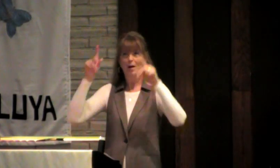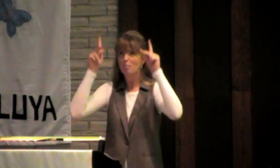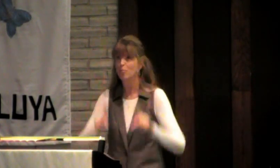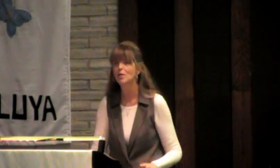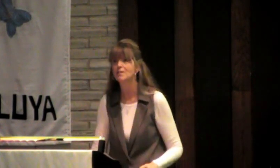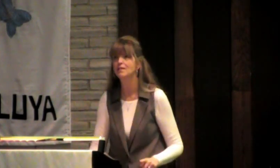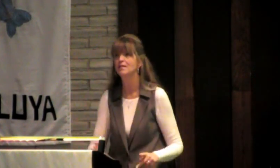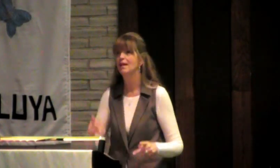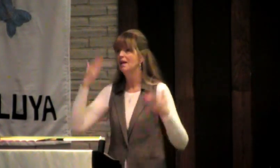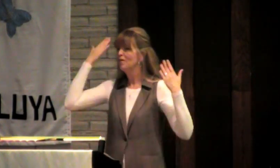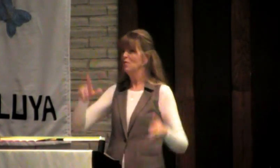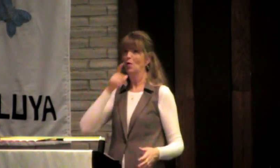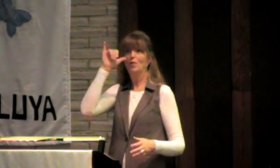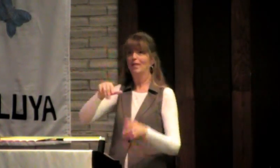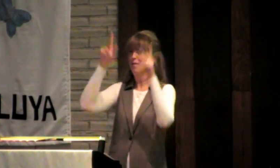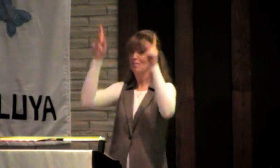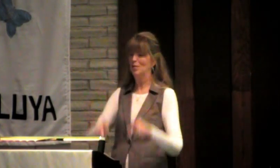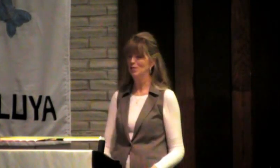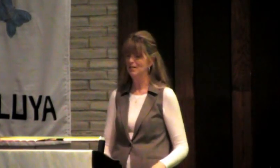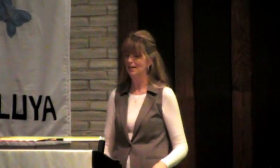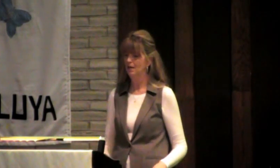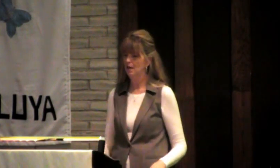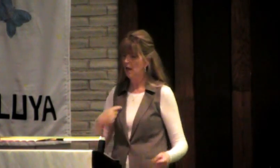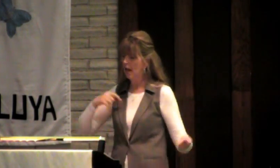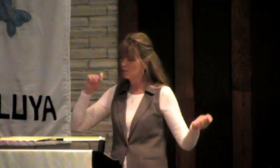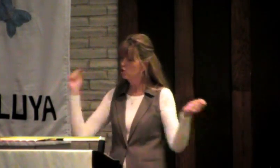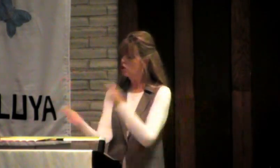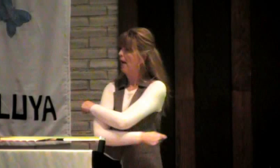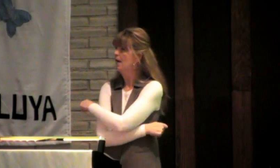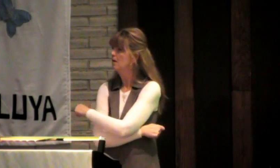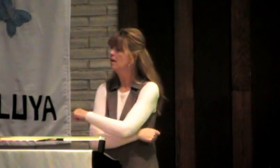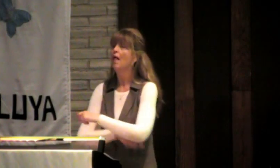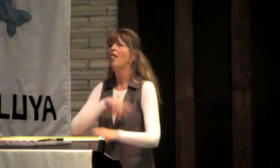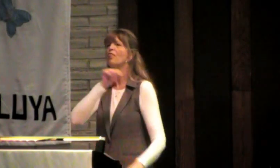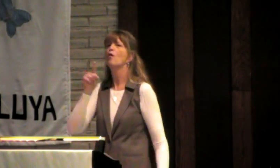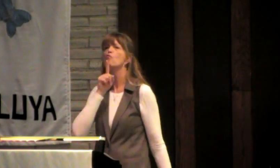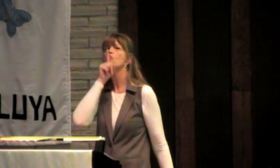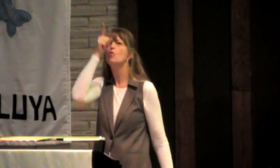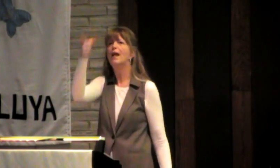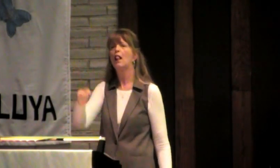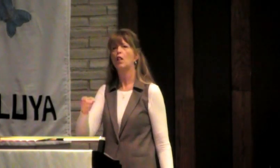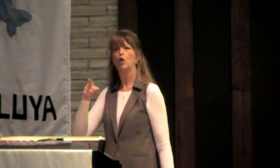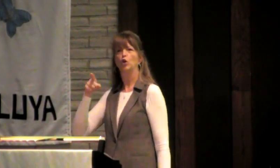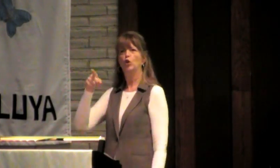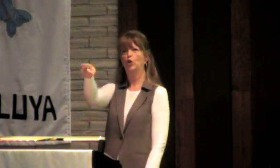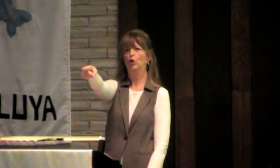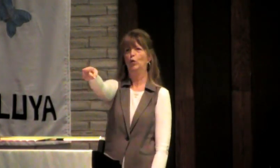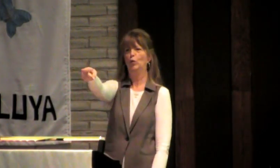change. I'm a different person, I don't even know who that person is, I change. And the real